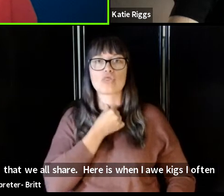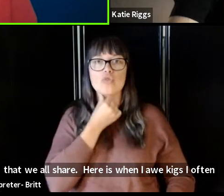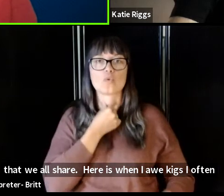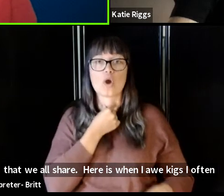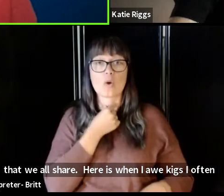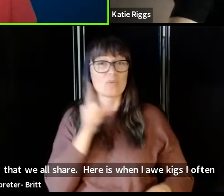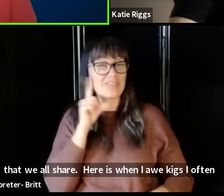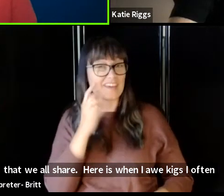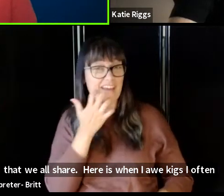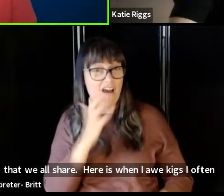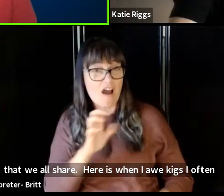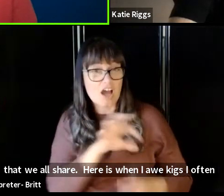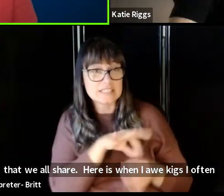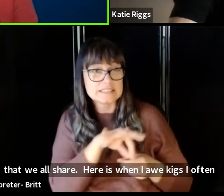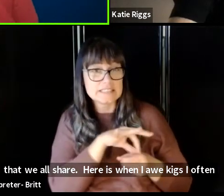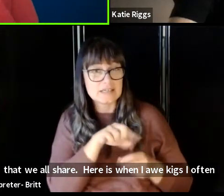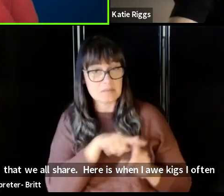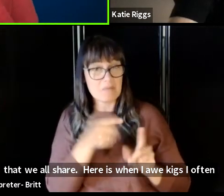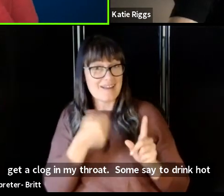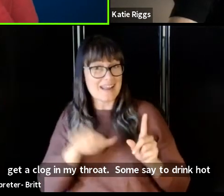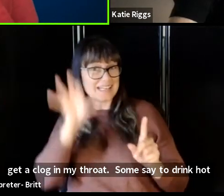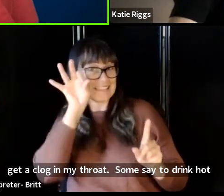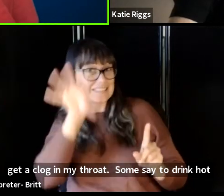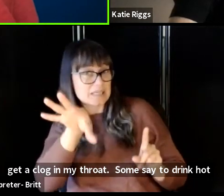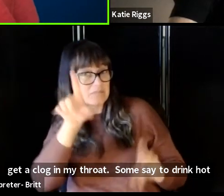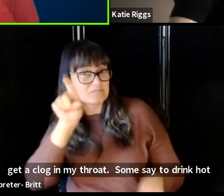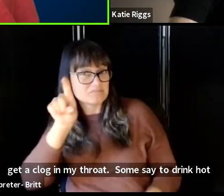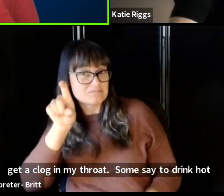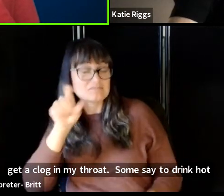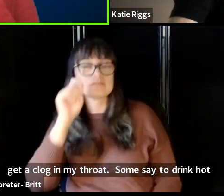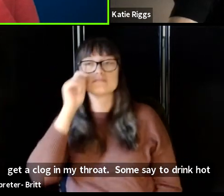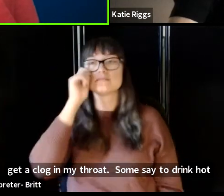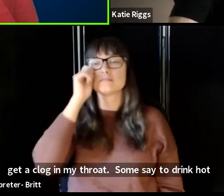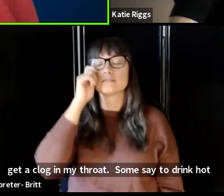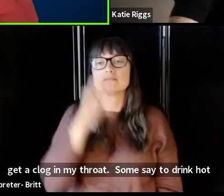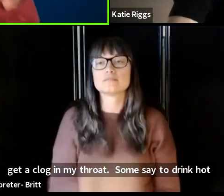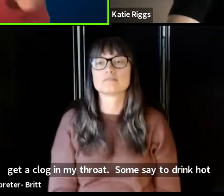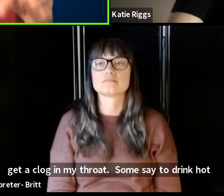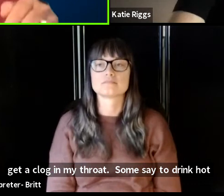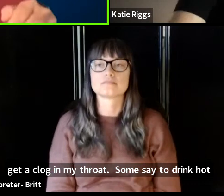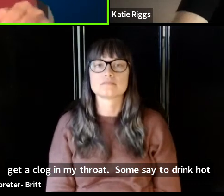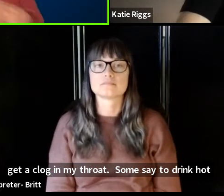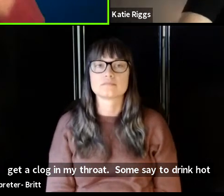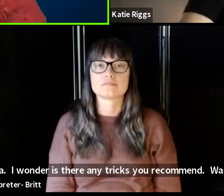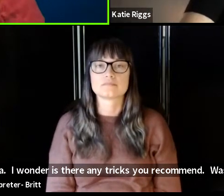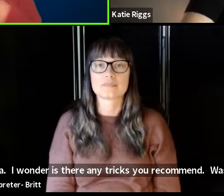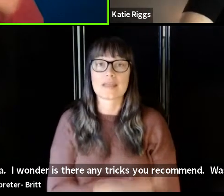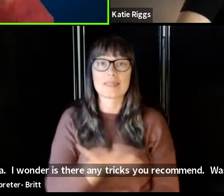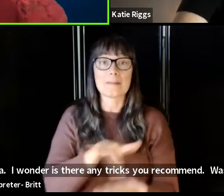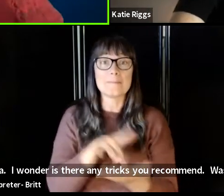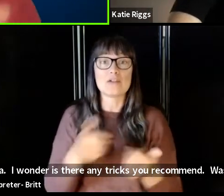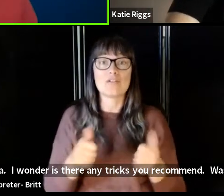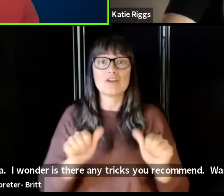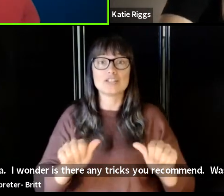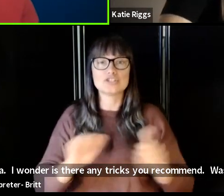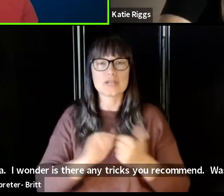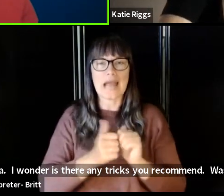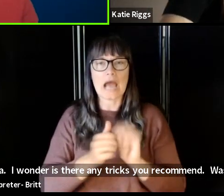I'm wondering if there are any tricks you might recommend. Was that the warm-up step? But when you're in the middle of an audition, how can you